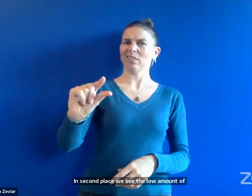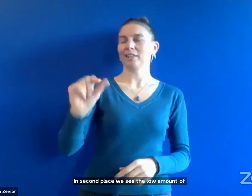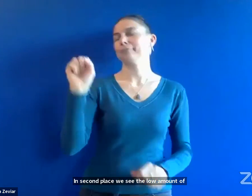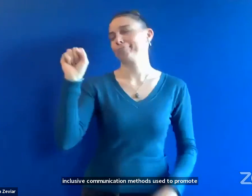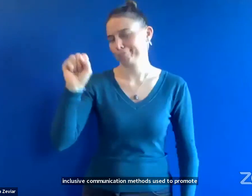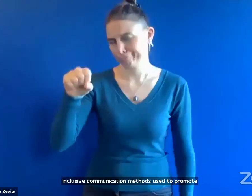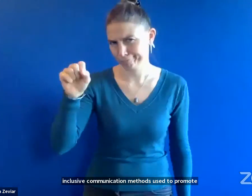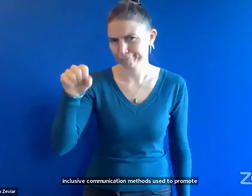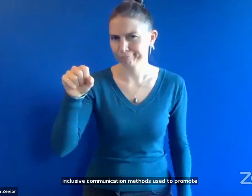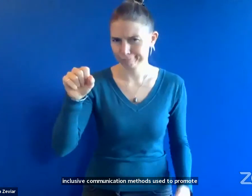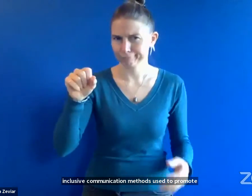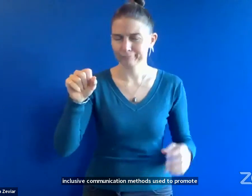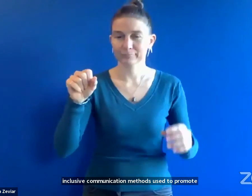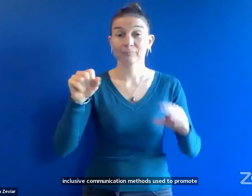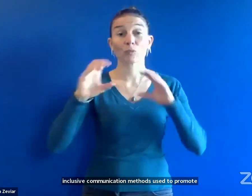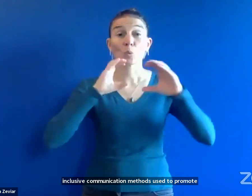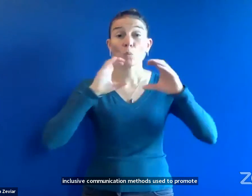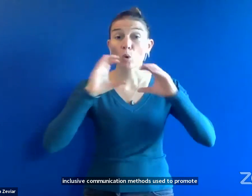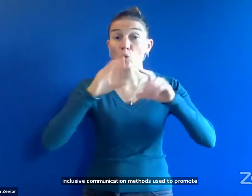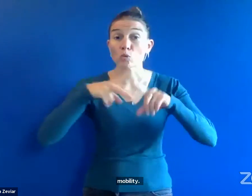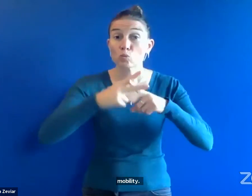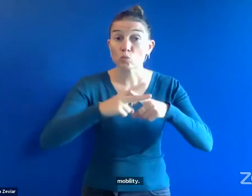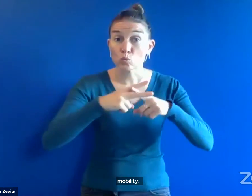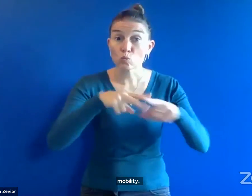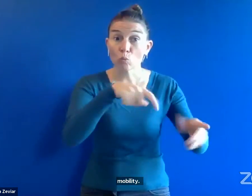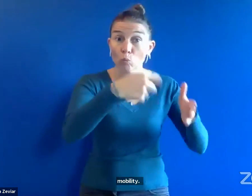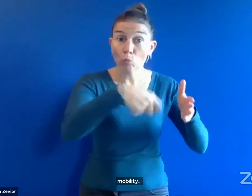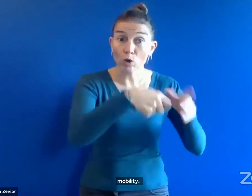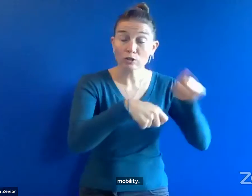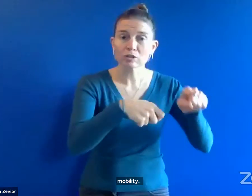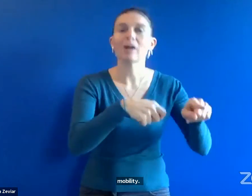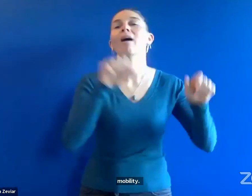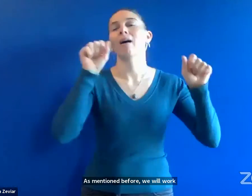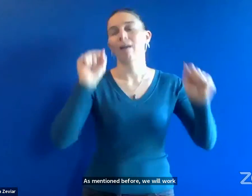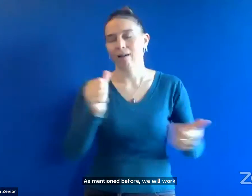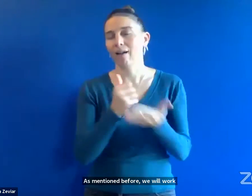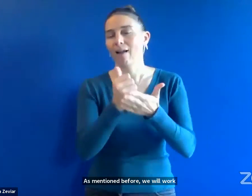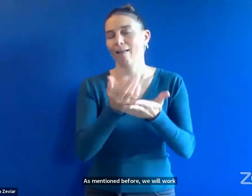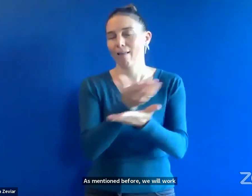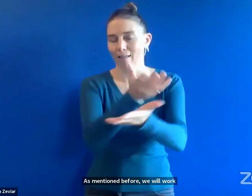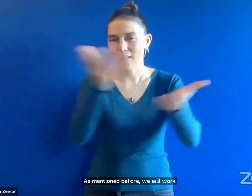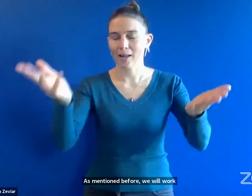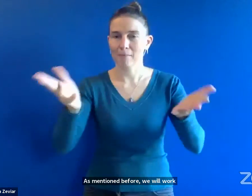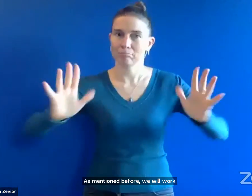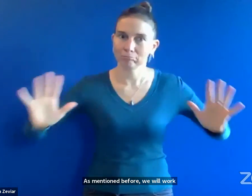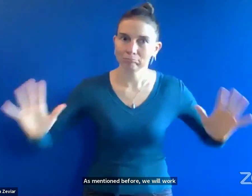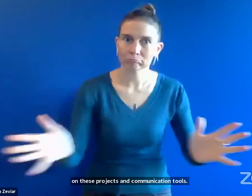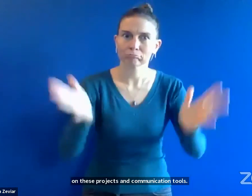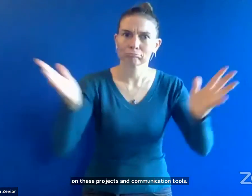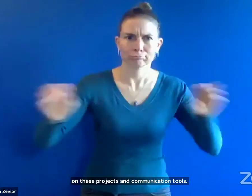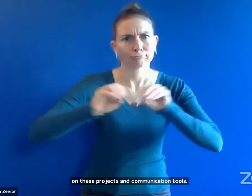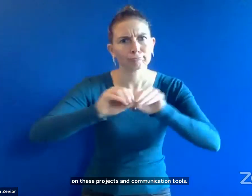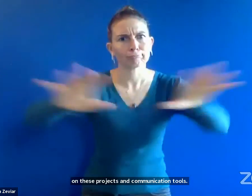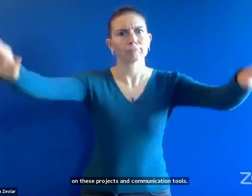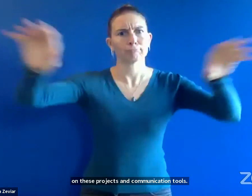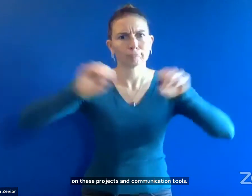on communication tools. So we will be able to help you further with that in the near future, I